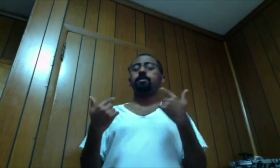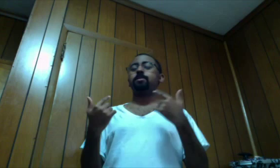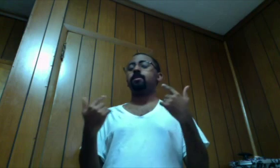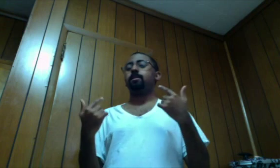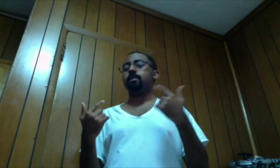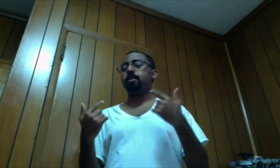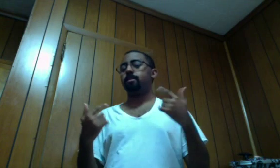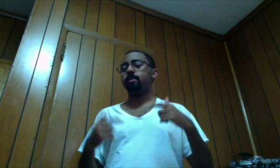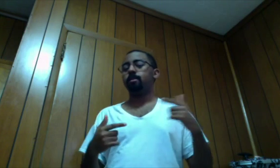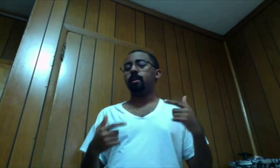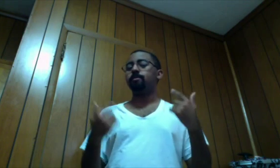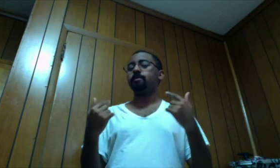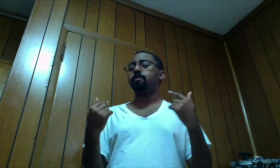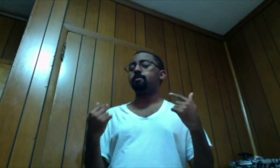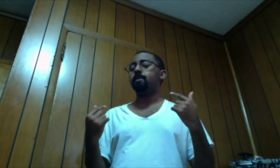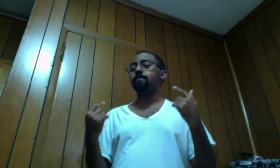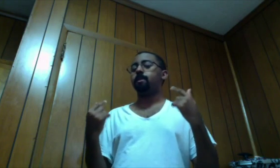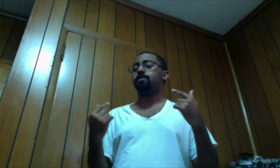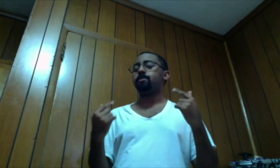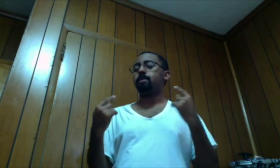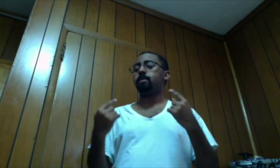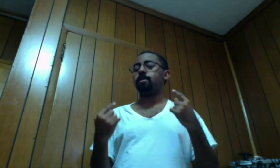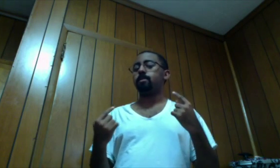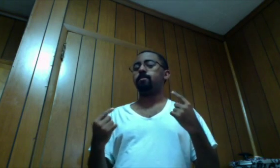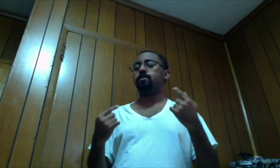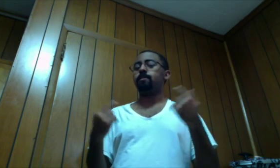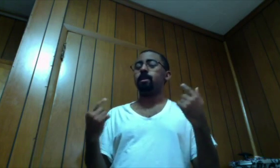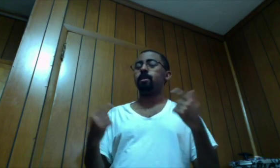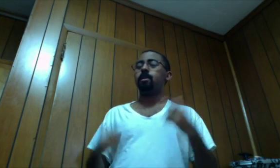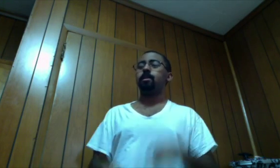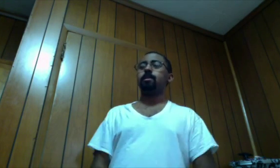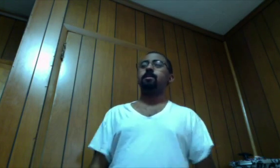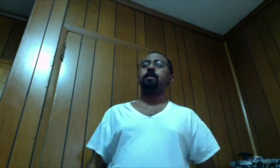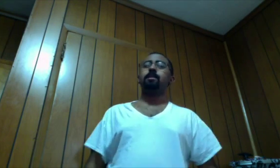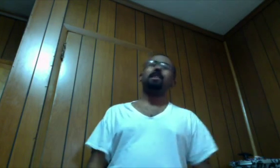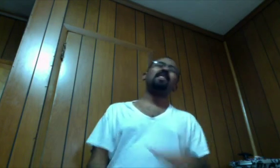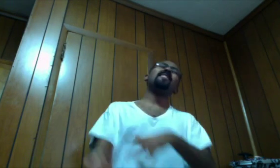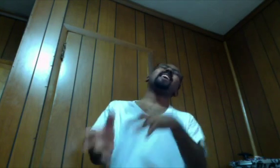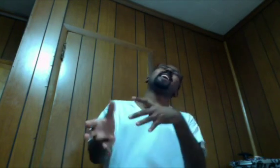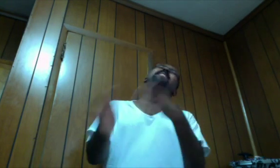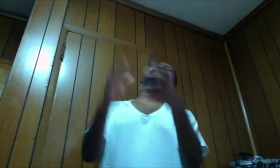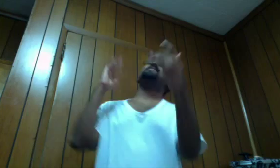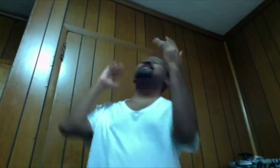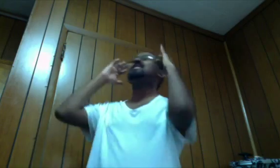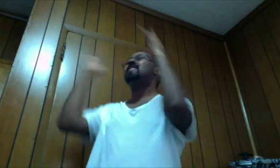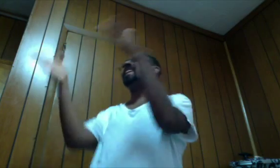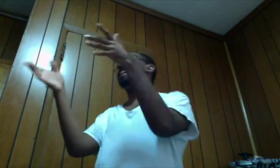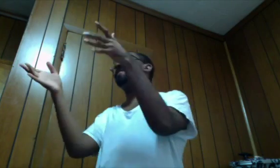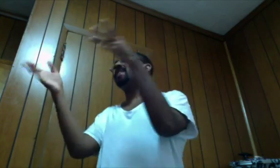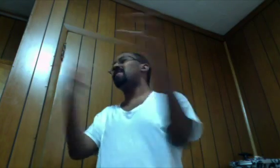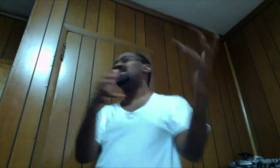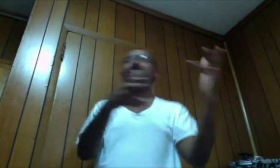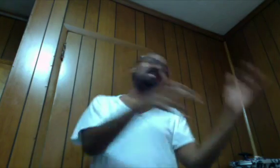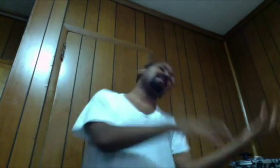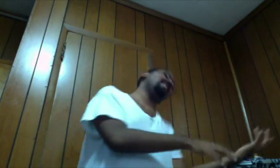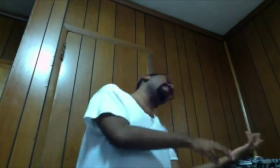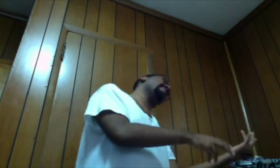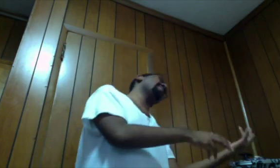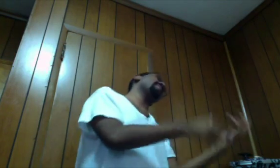talk like that? I've literally met fuckers who talk like this. The fuck? Like, oh my god, it's not an anime, but it's an indie anime, but